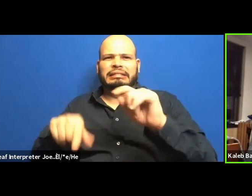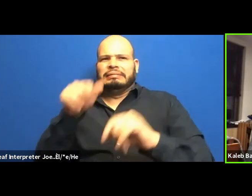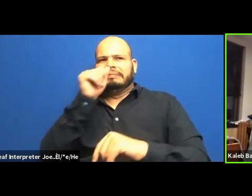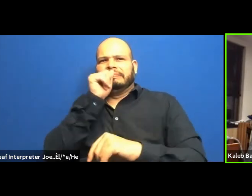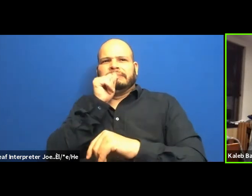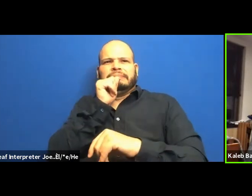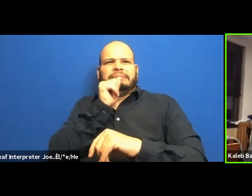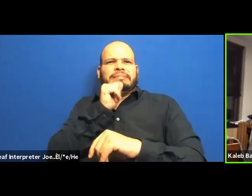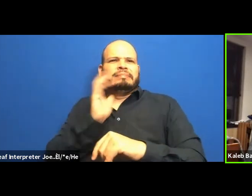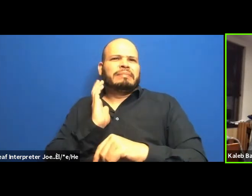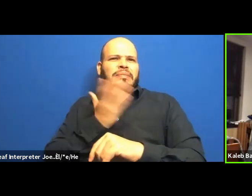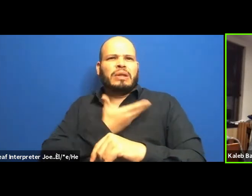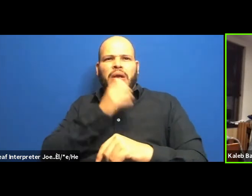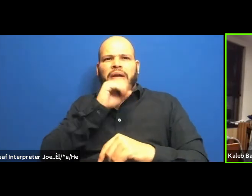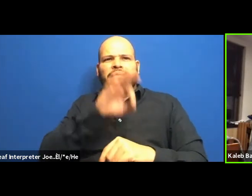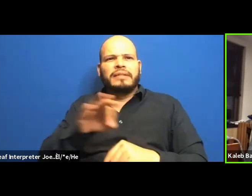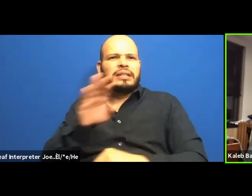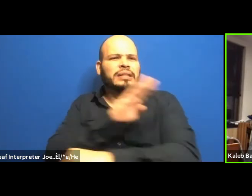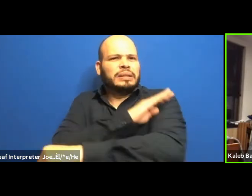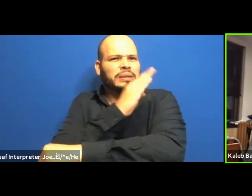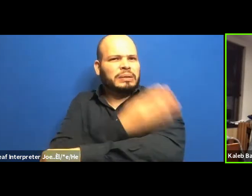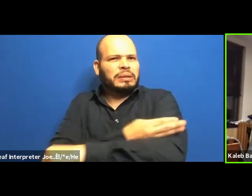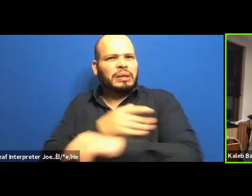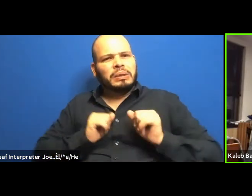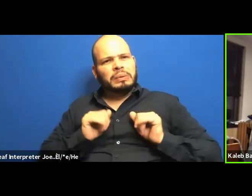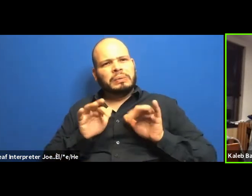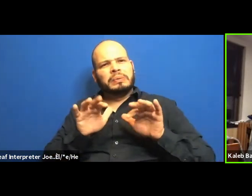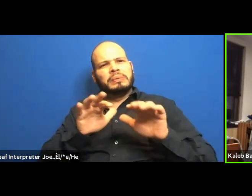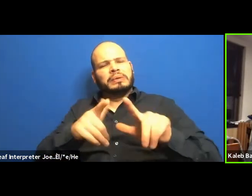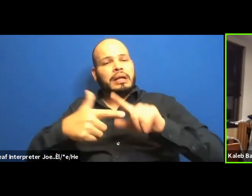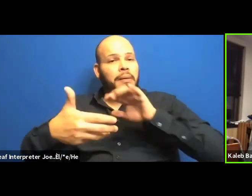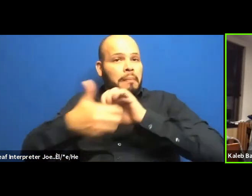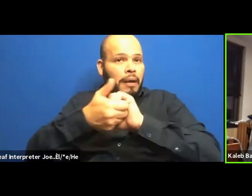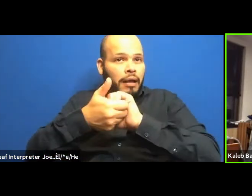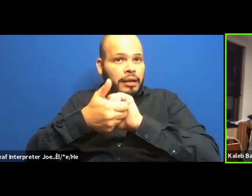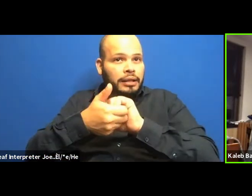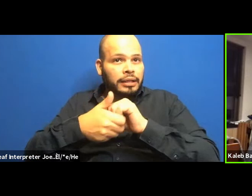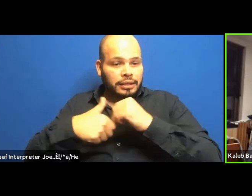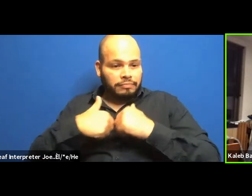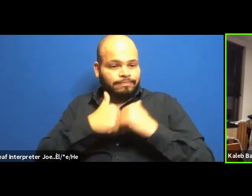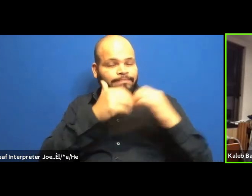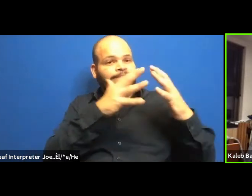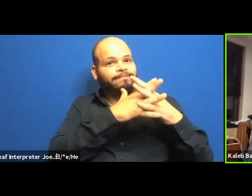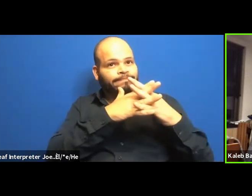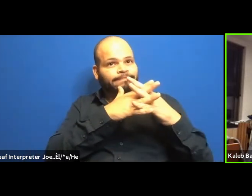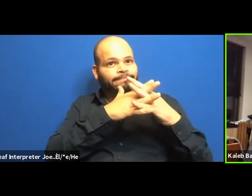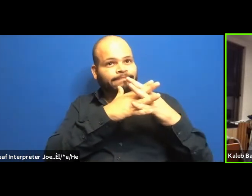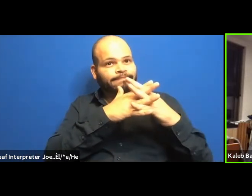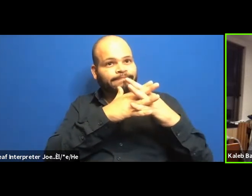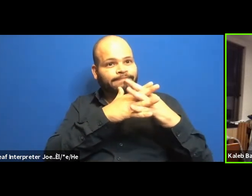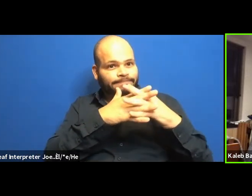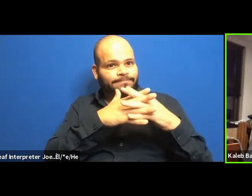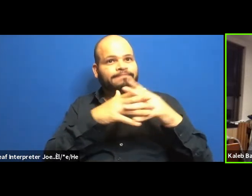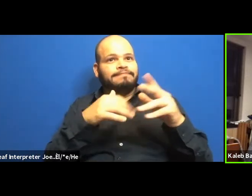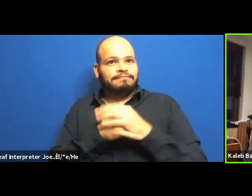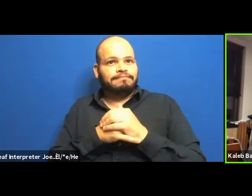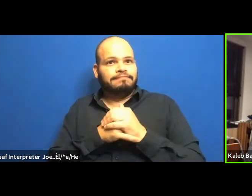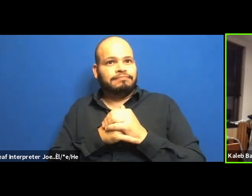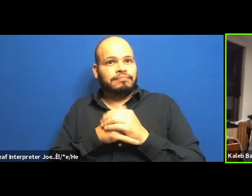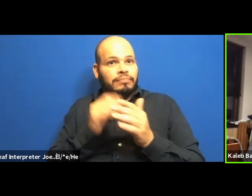pretty some days it's gonna be hard, but as long as we're in that struggle